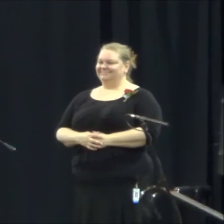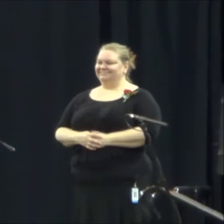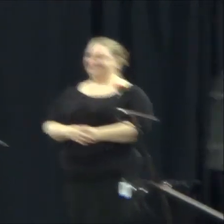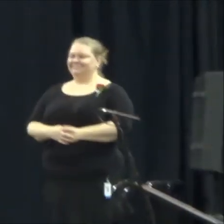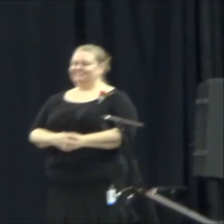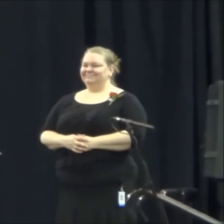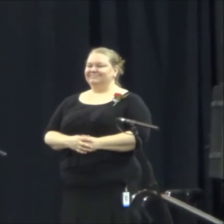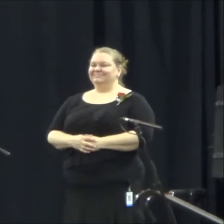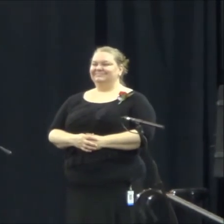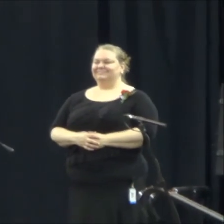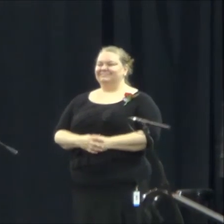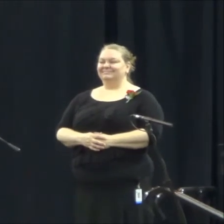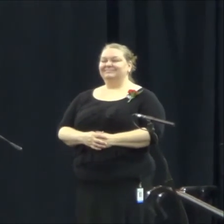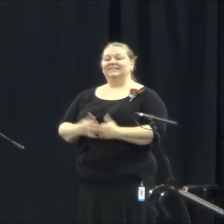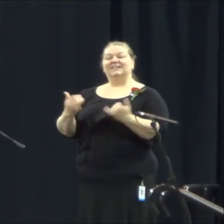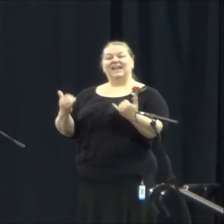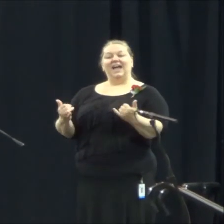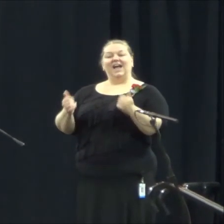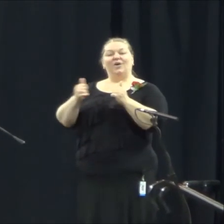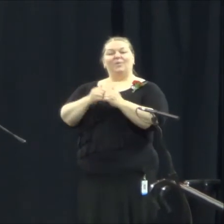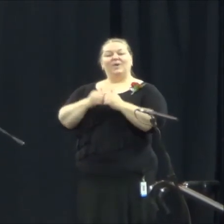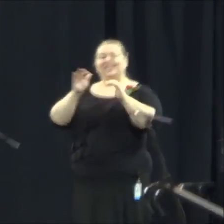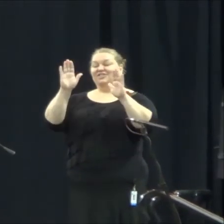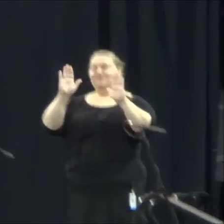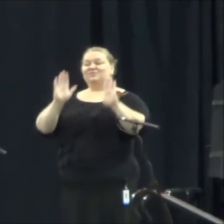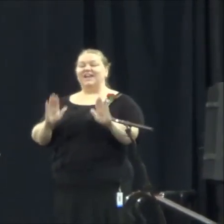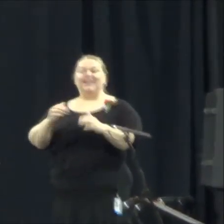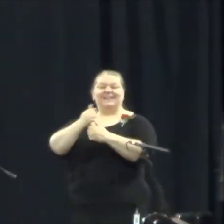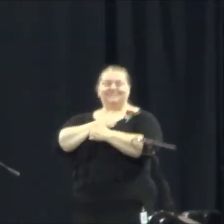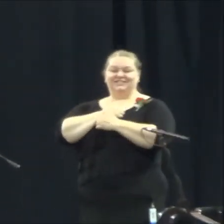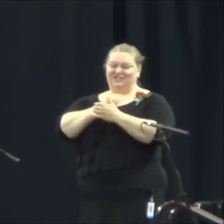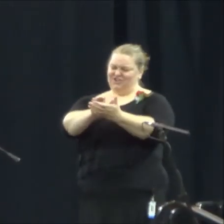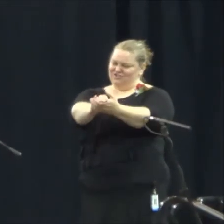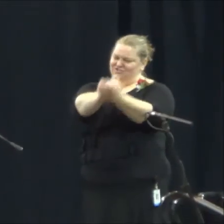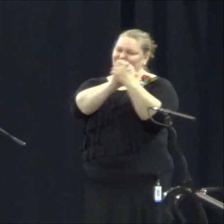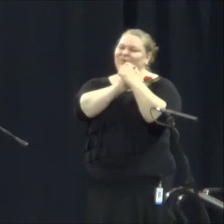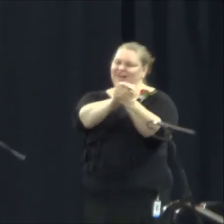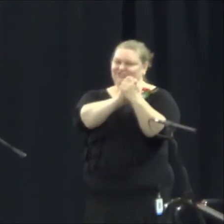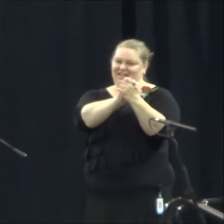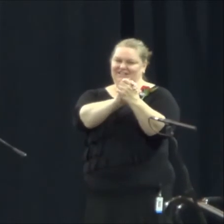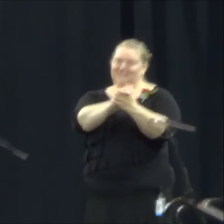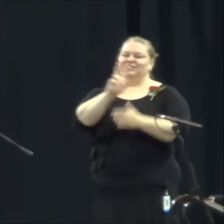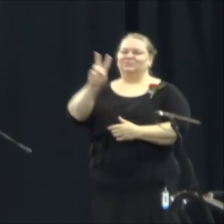let me finally say, with great, great, great affection, congratulations,